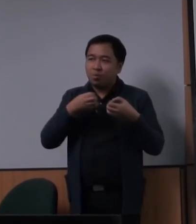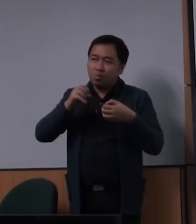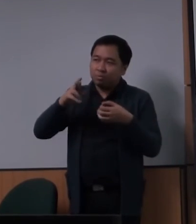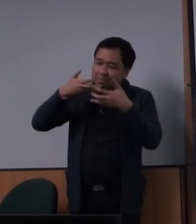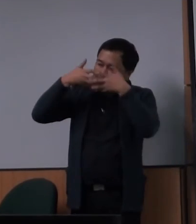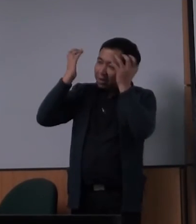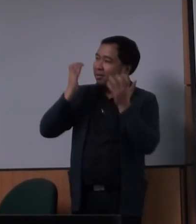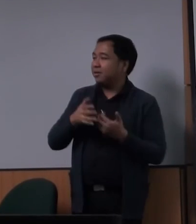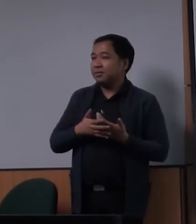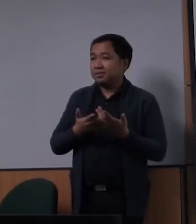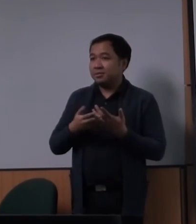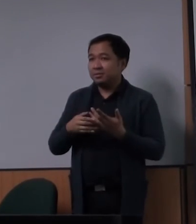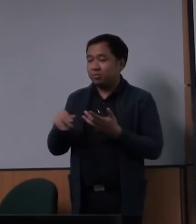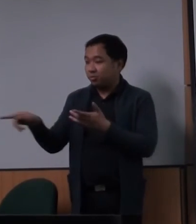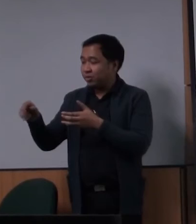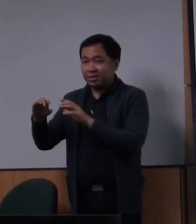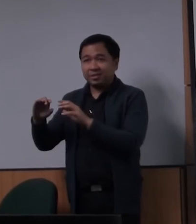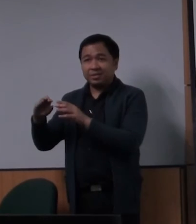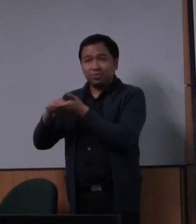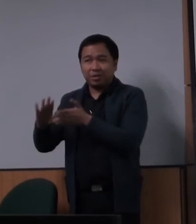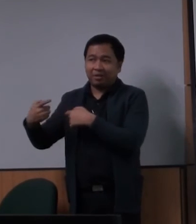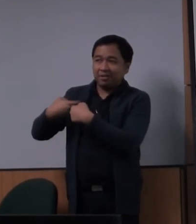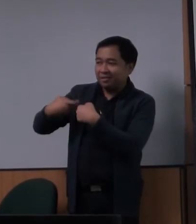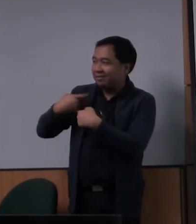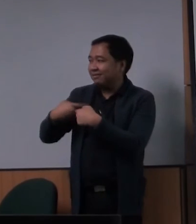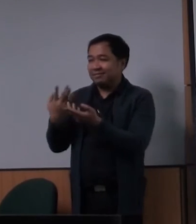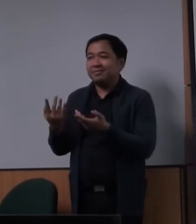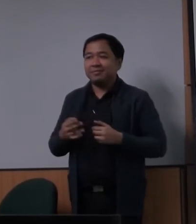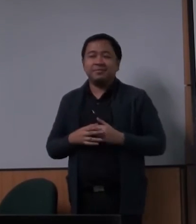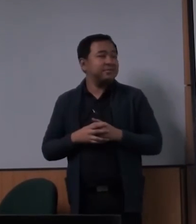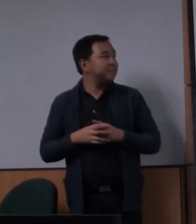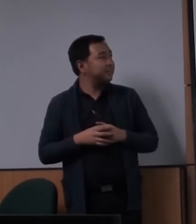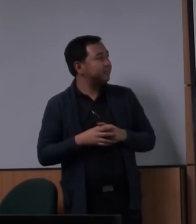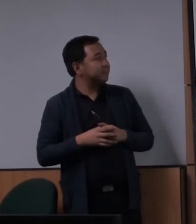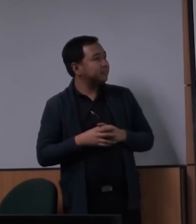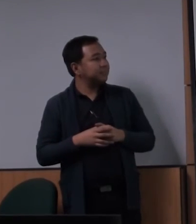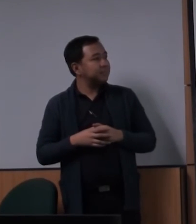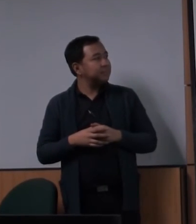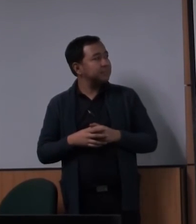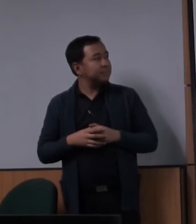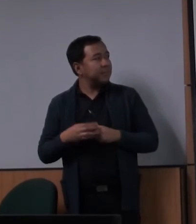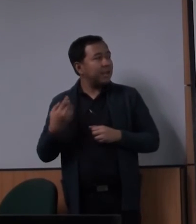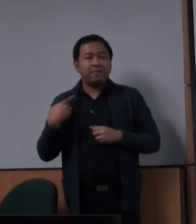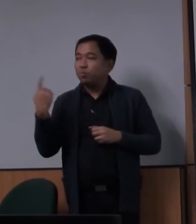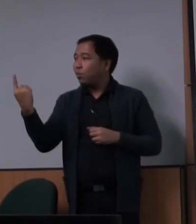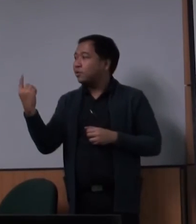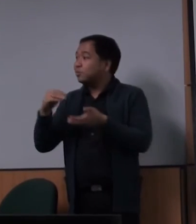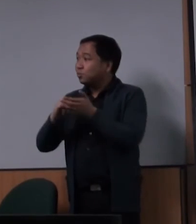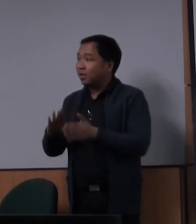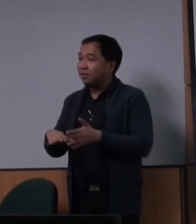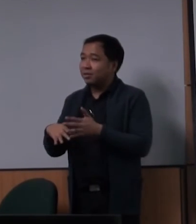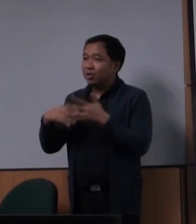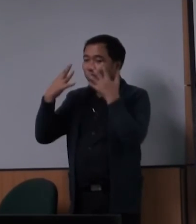mad if their classmate tease them, they don't know the answer also. And then even one student